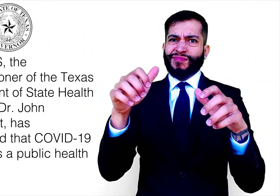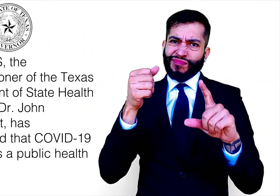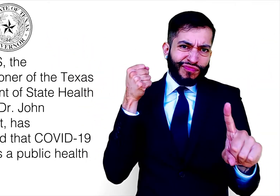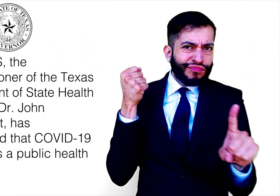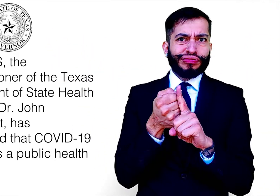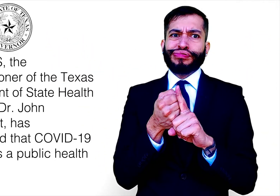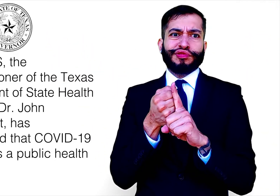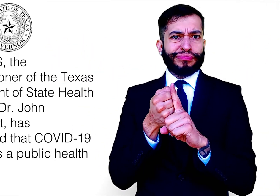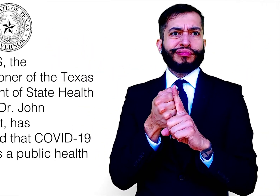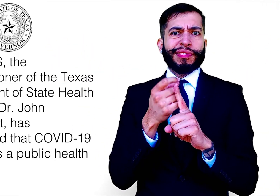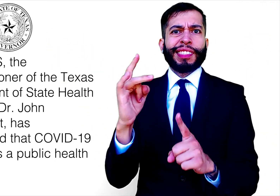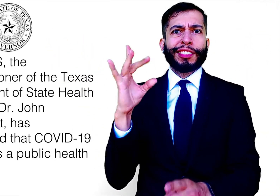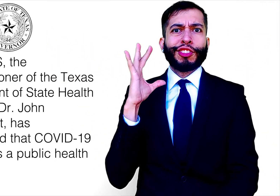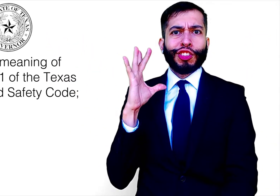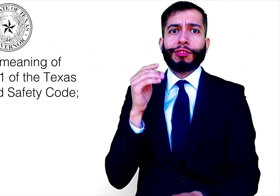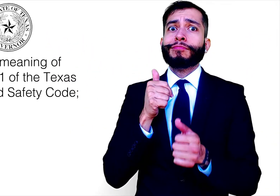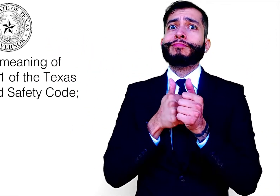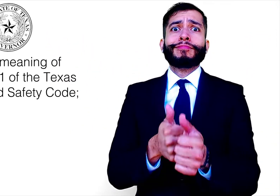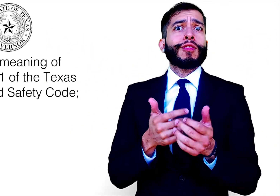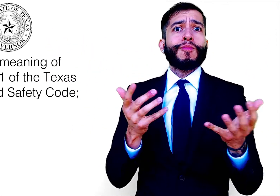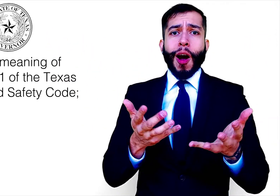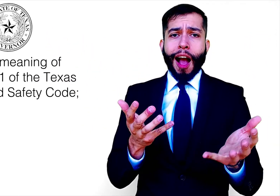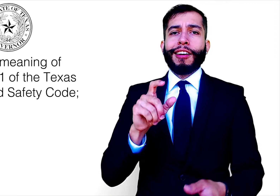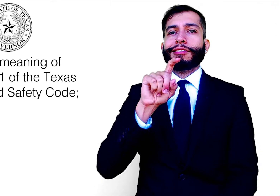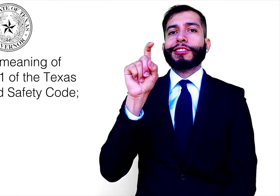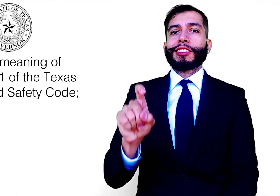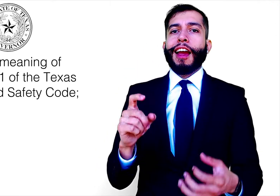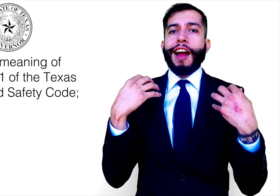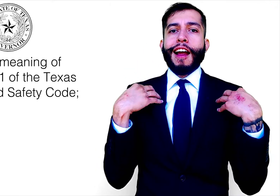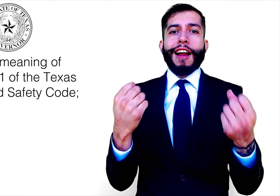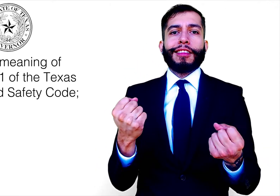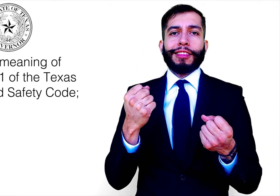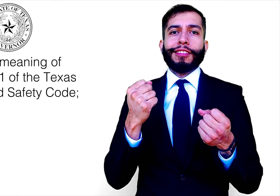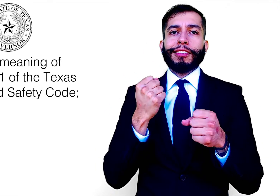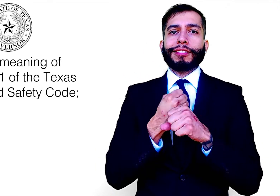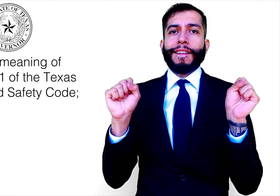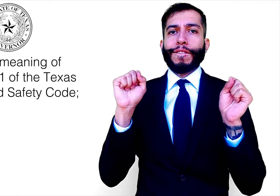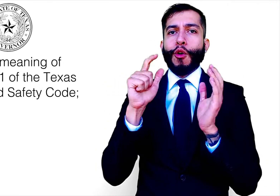of Chapter 81 of the Texas Health and Safety Code.